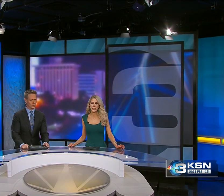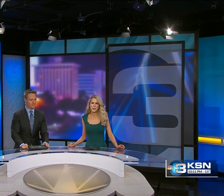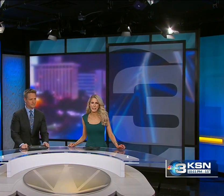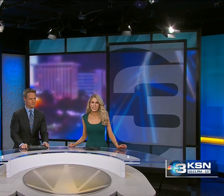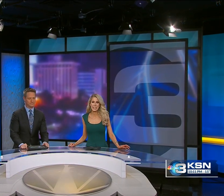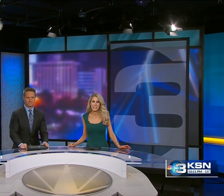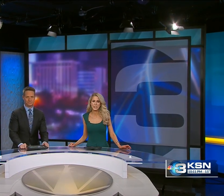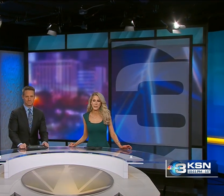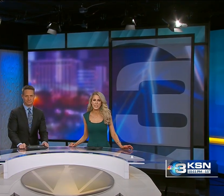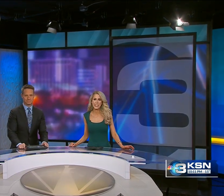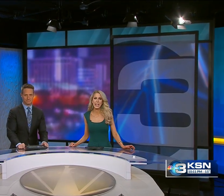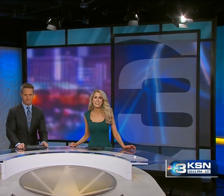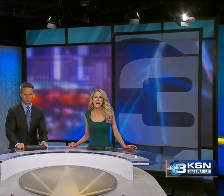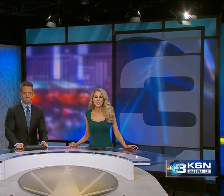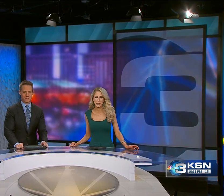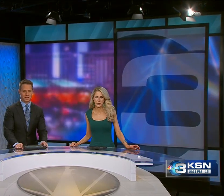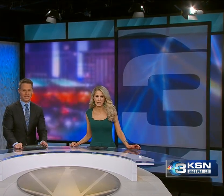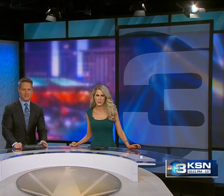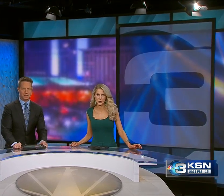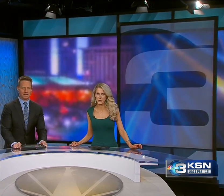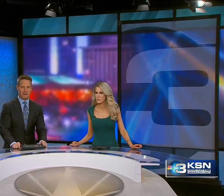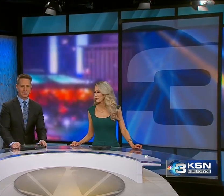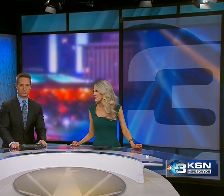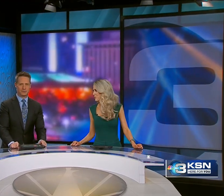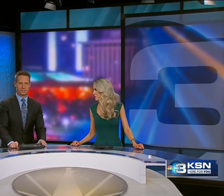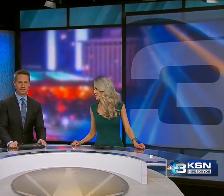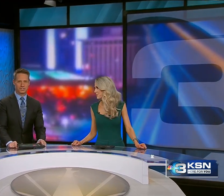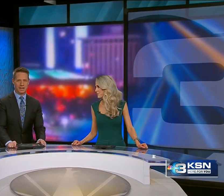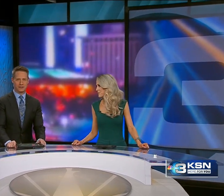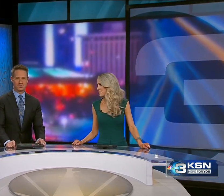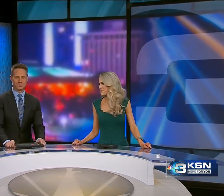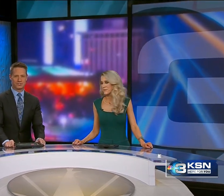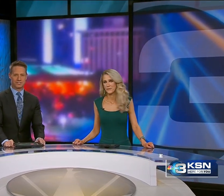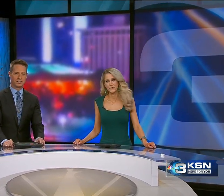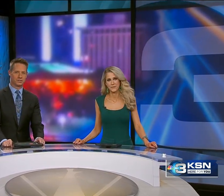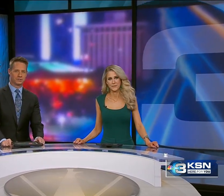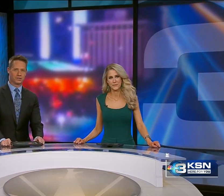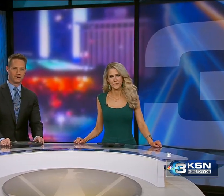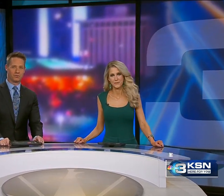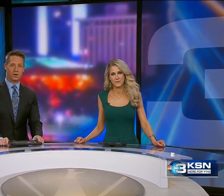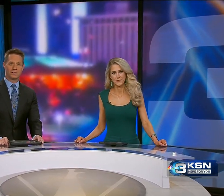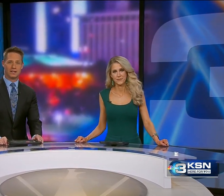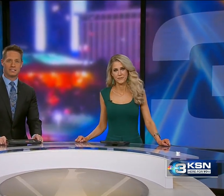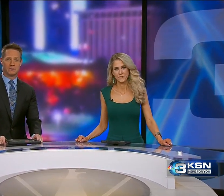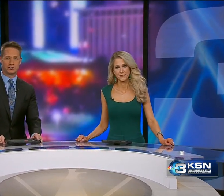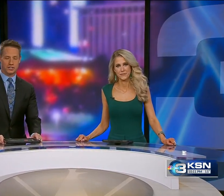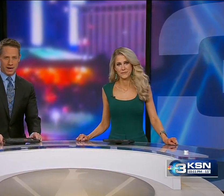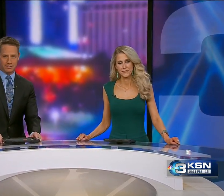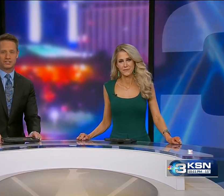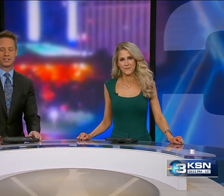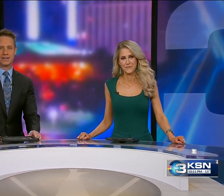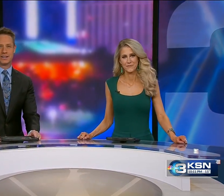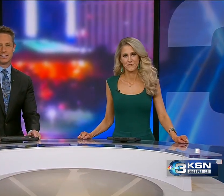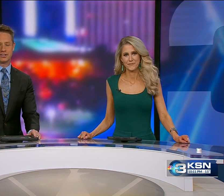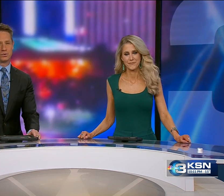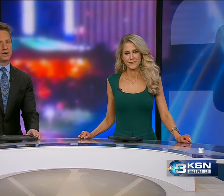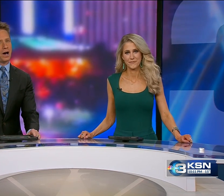integrated into Satanta Elementary School. Mally Jones shows us how students and teachers turned one classmate's challenge into an